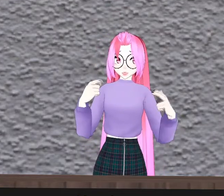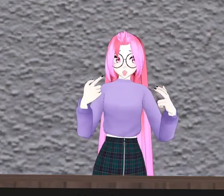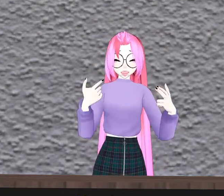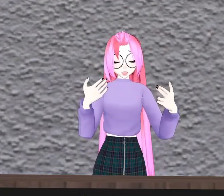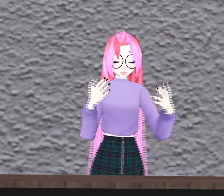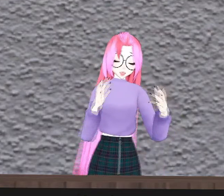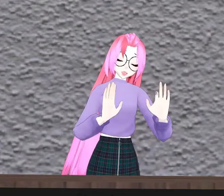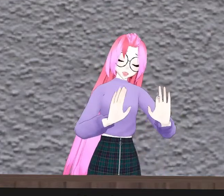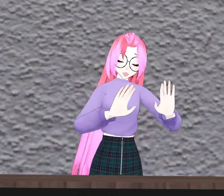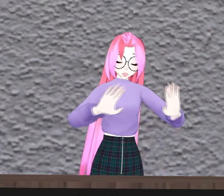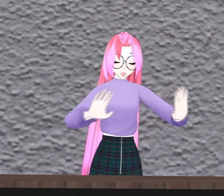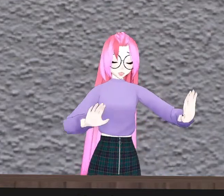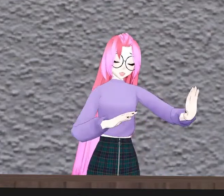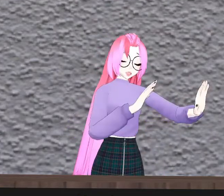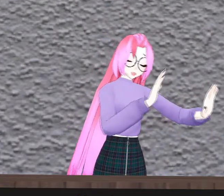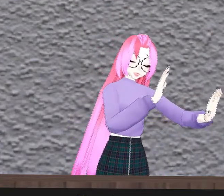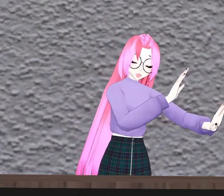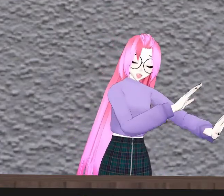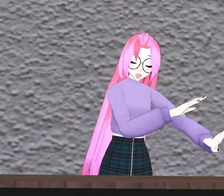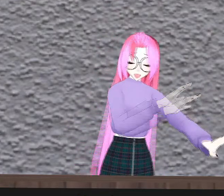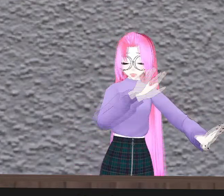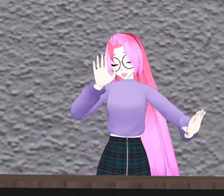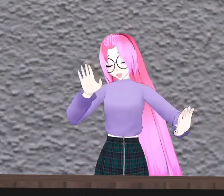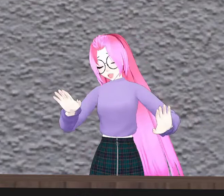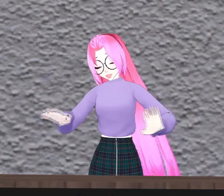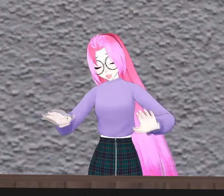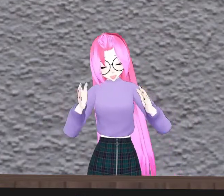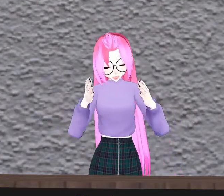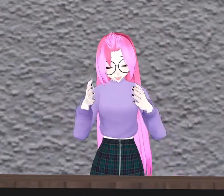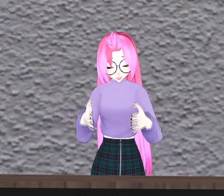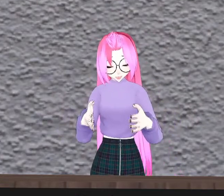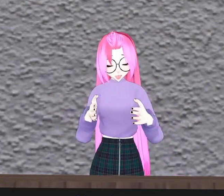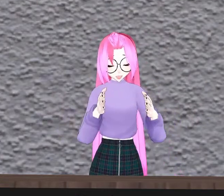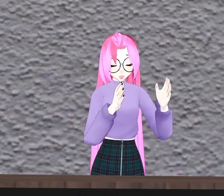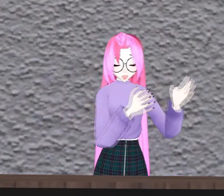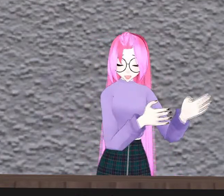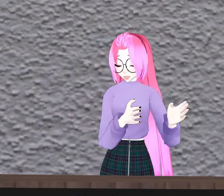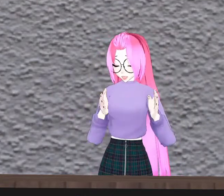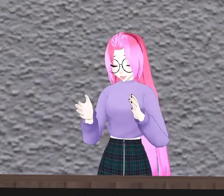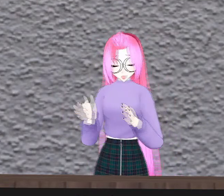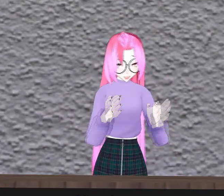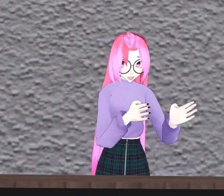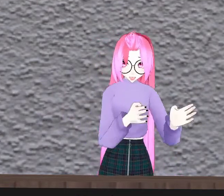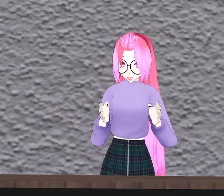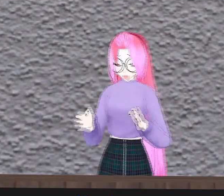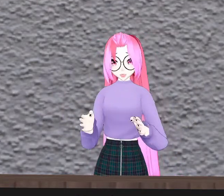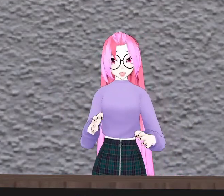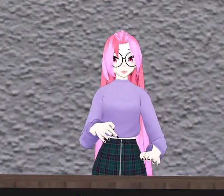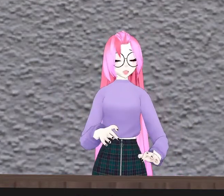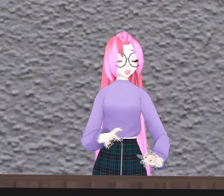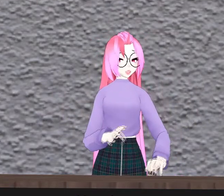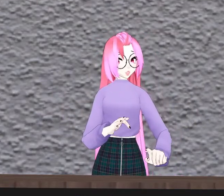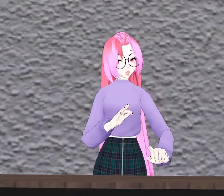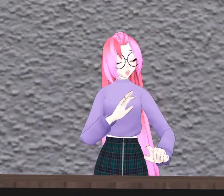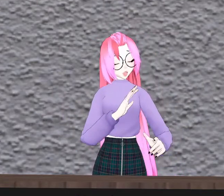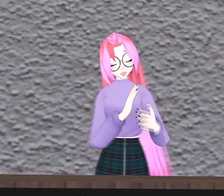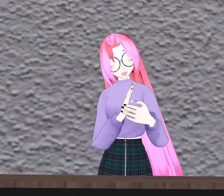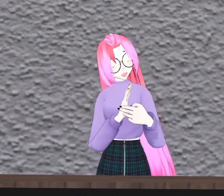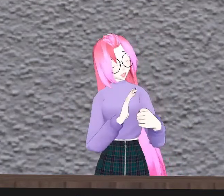to kind of separate themselves from sound and writing and just focus on one individual thing at a time. There's plenty of